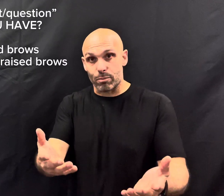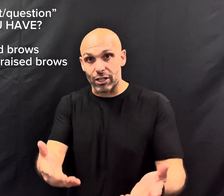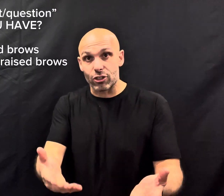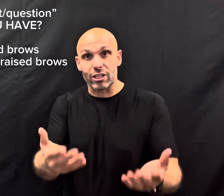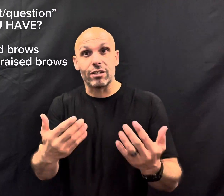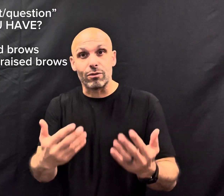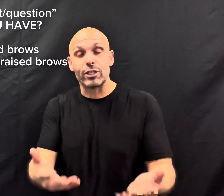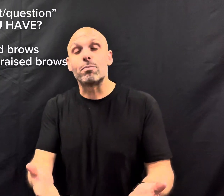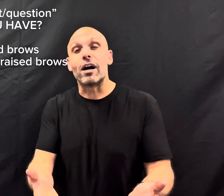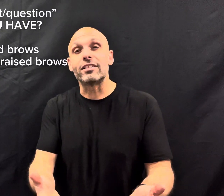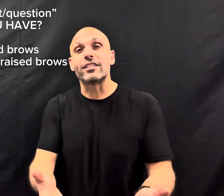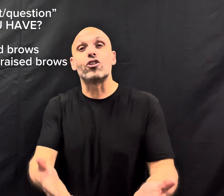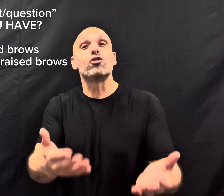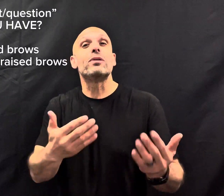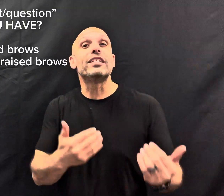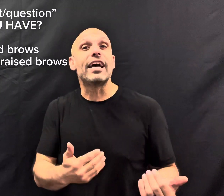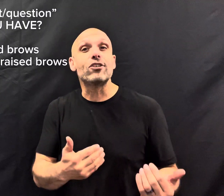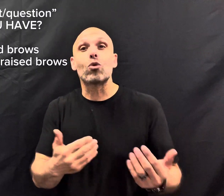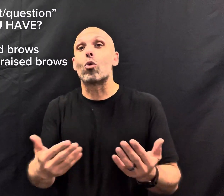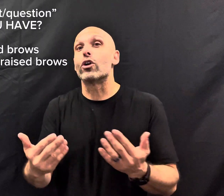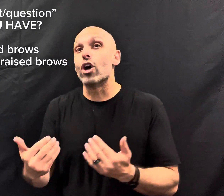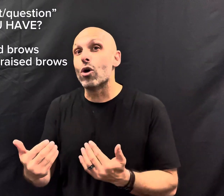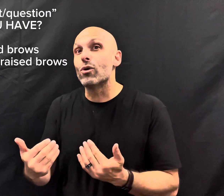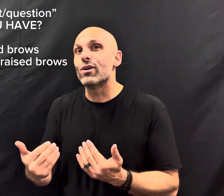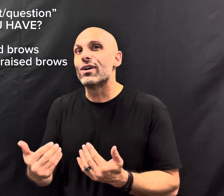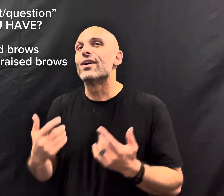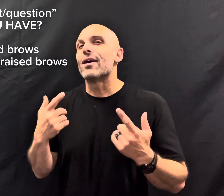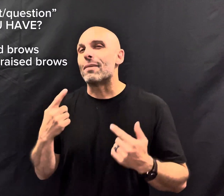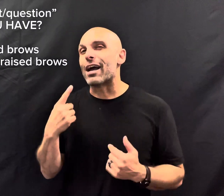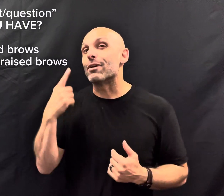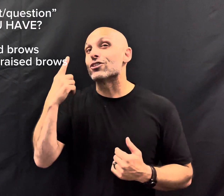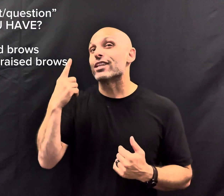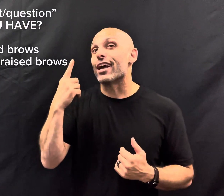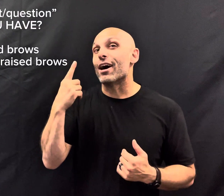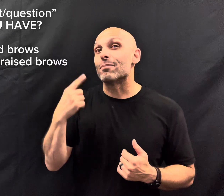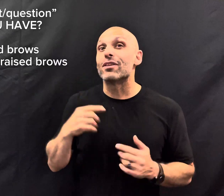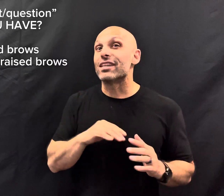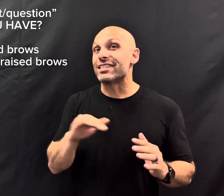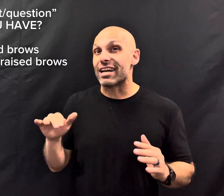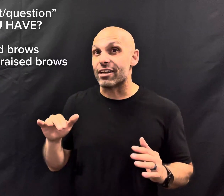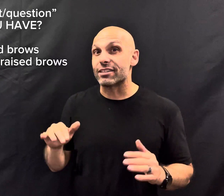is going to be yes or no. My eyebrows stay up the entire time.